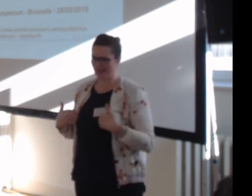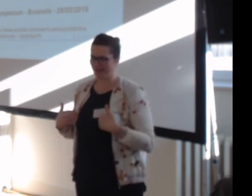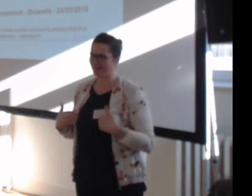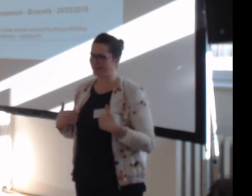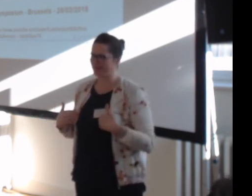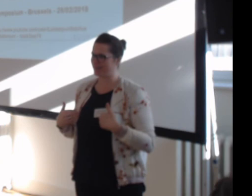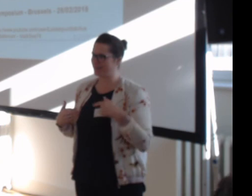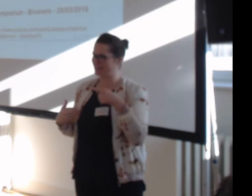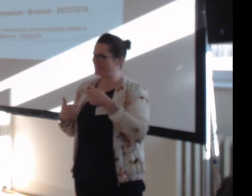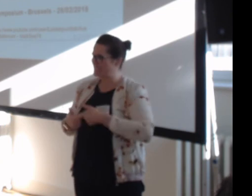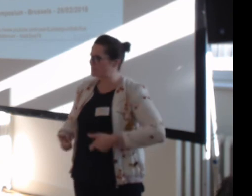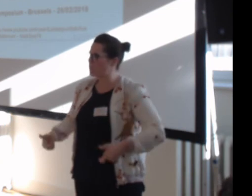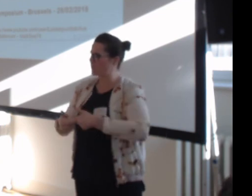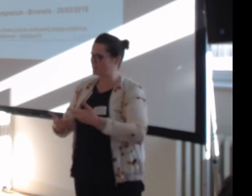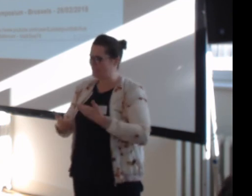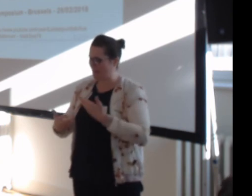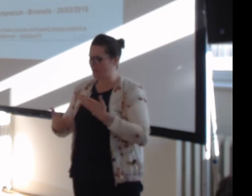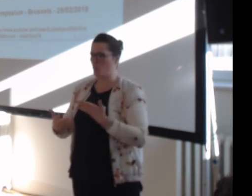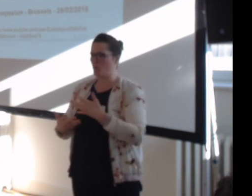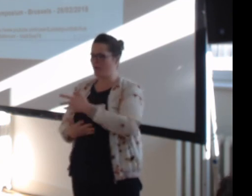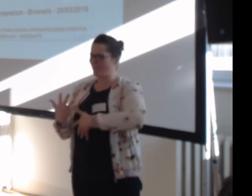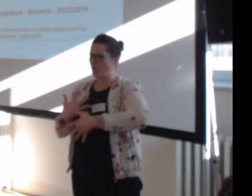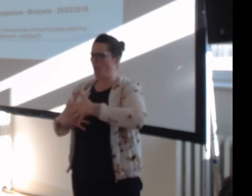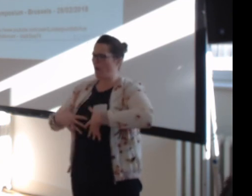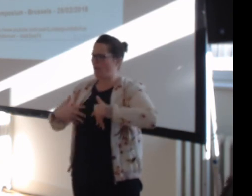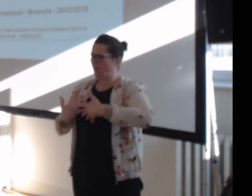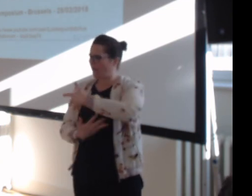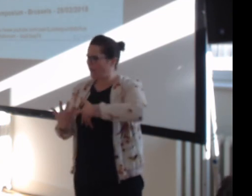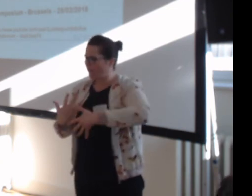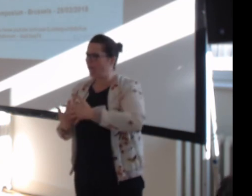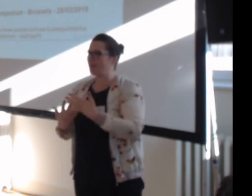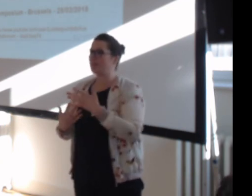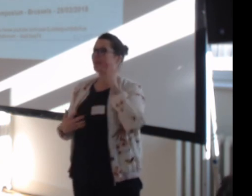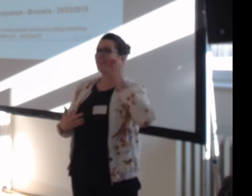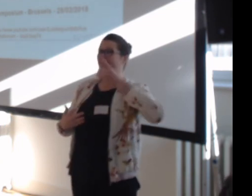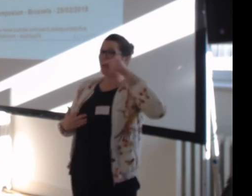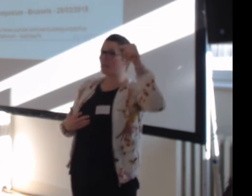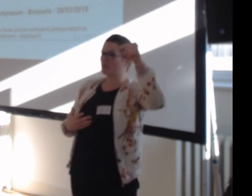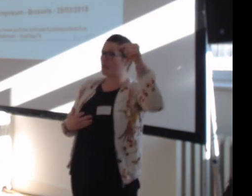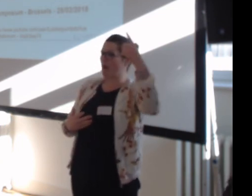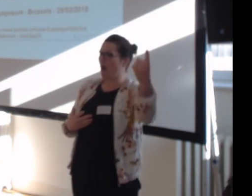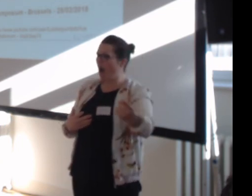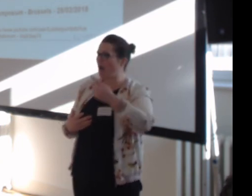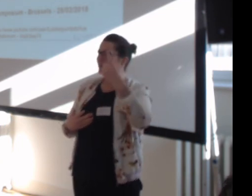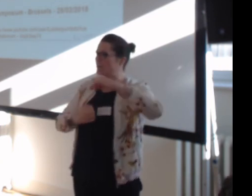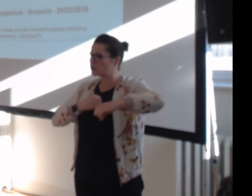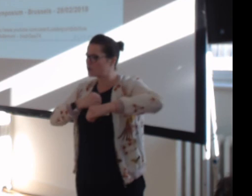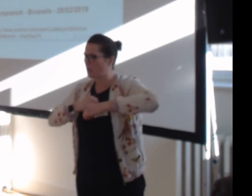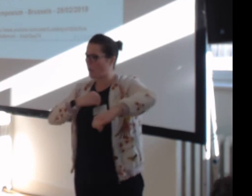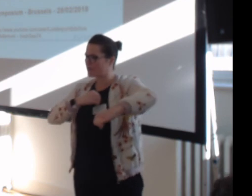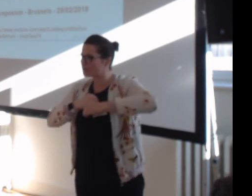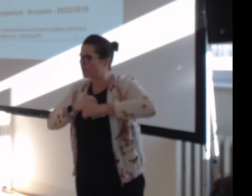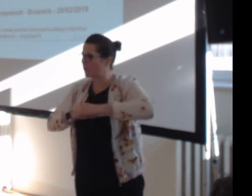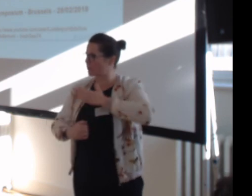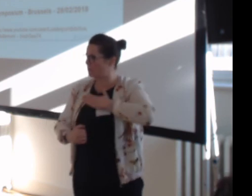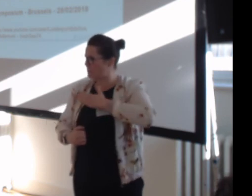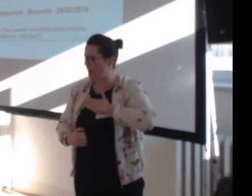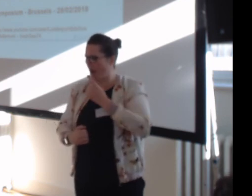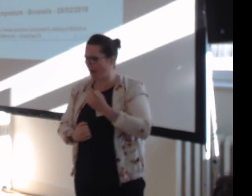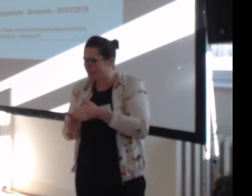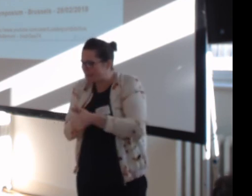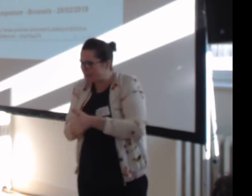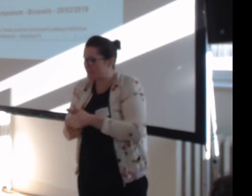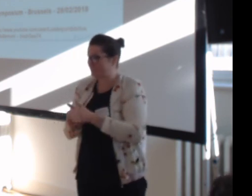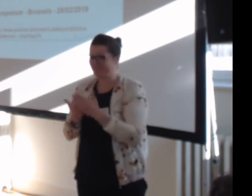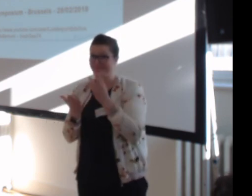Organizing this symposium really gave me mixed feelings. Even my director, who always supports and encourages me, and I'm